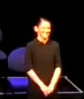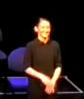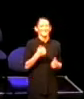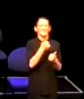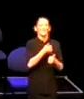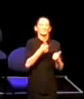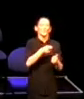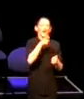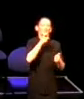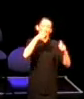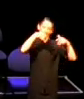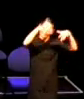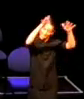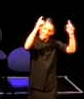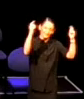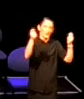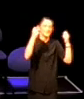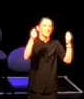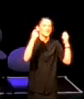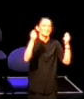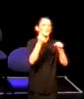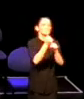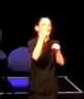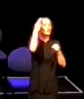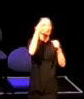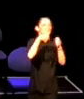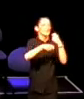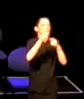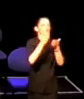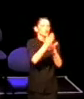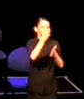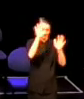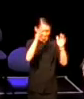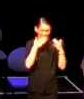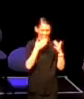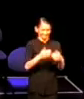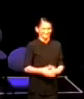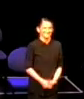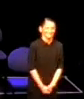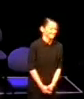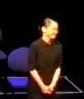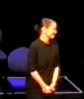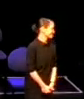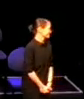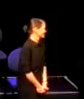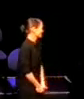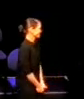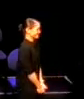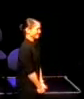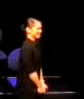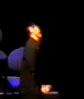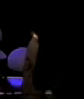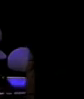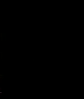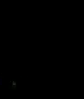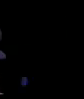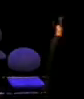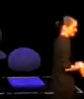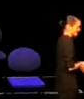Enjoy your afternoon. Go celebrate and make your dreams come true. Thank you.